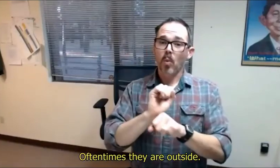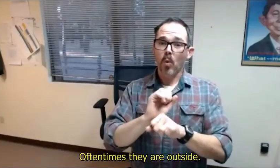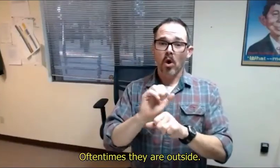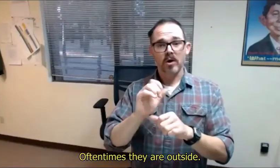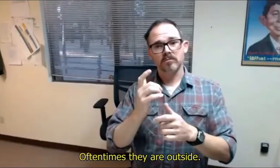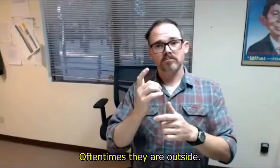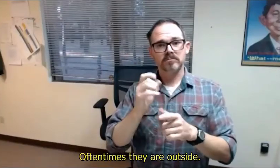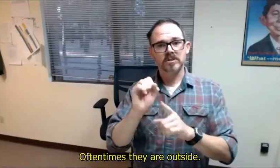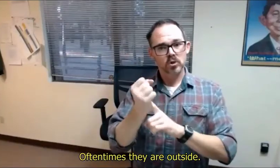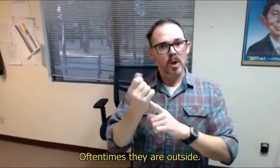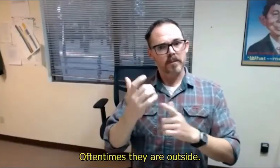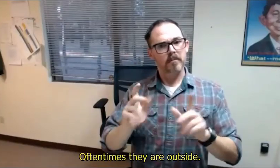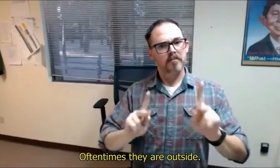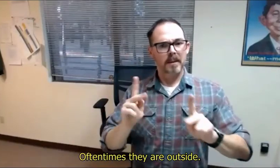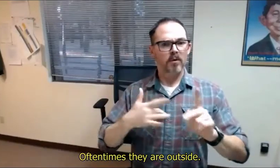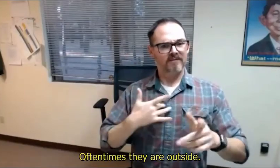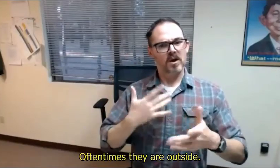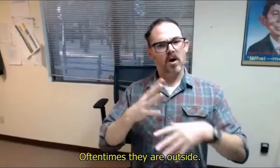Oftentimes they're outside.